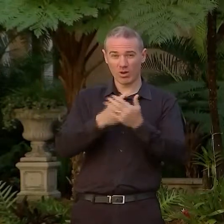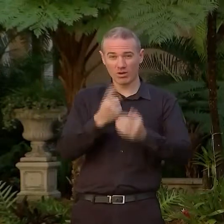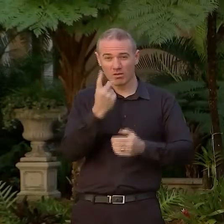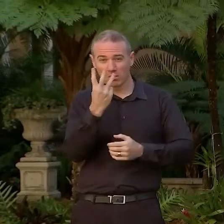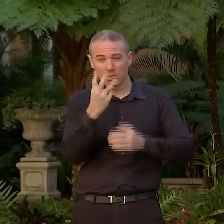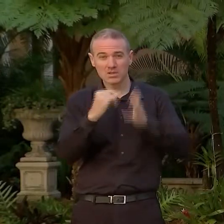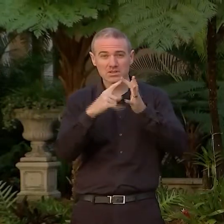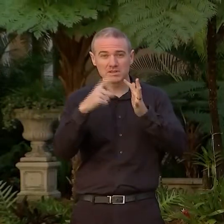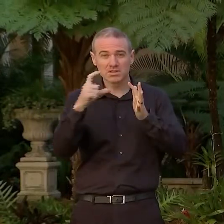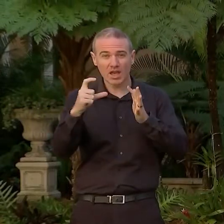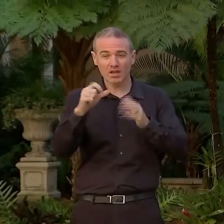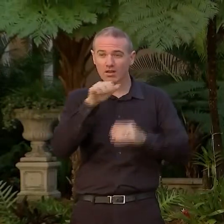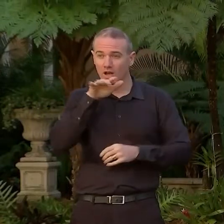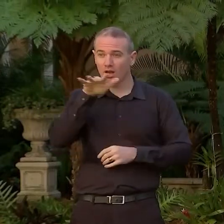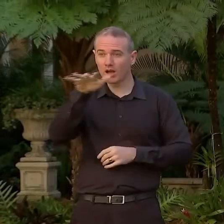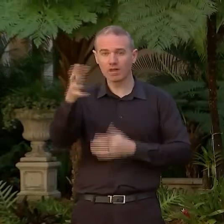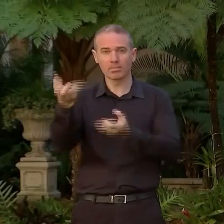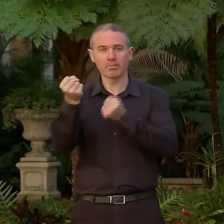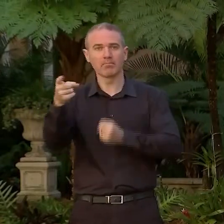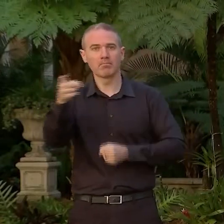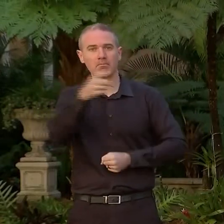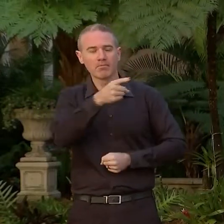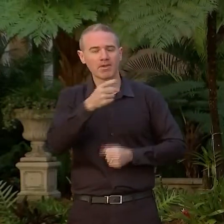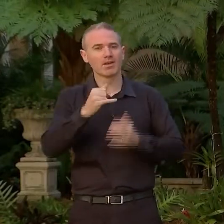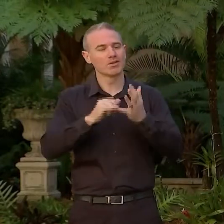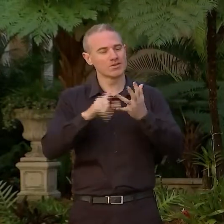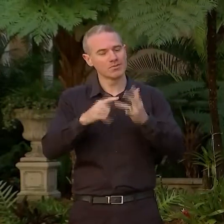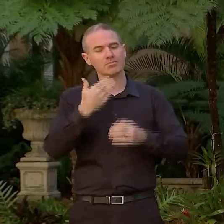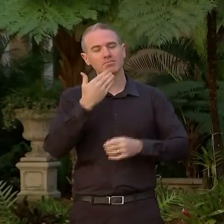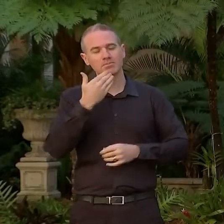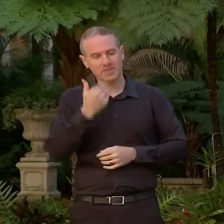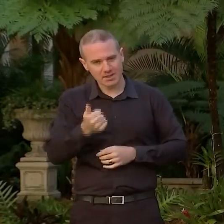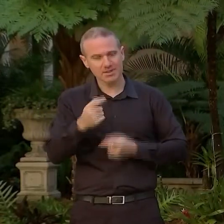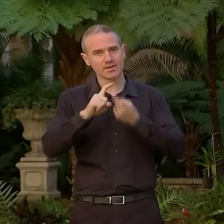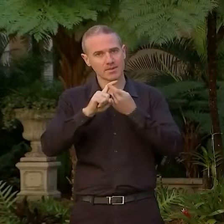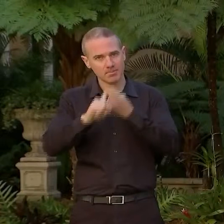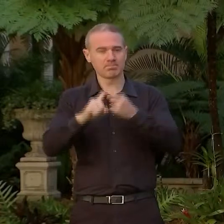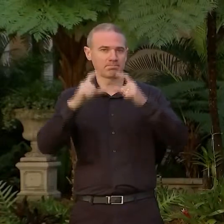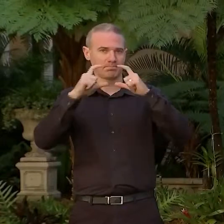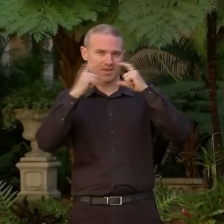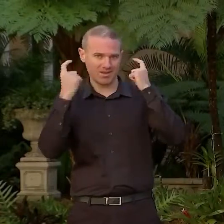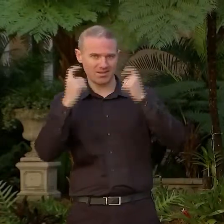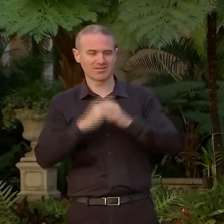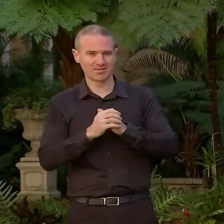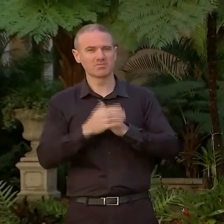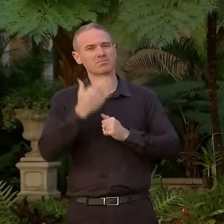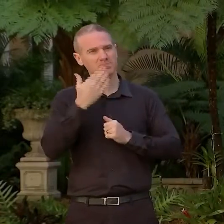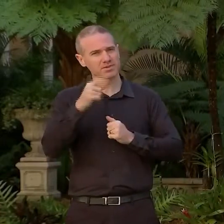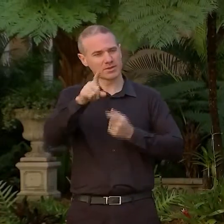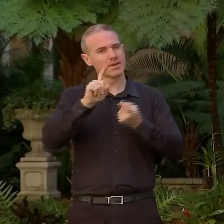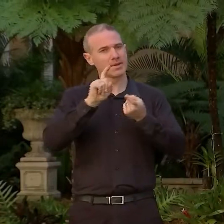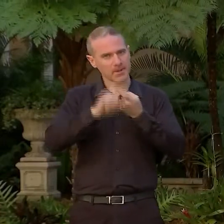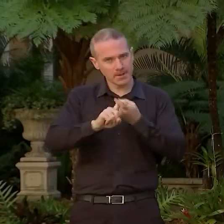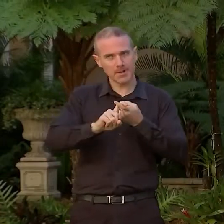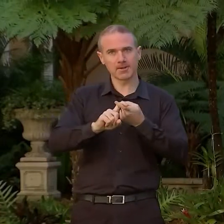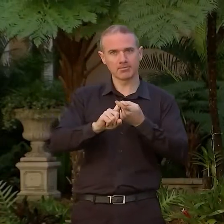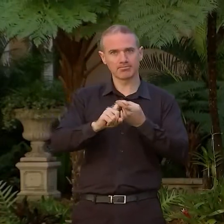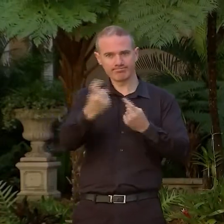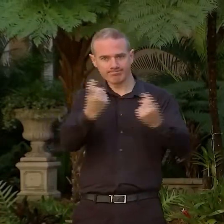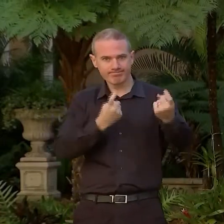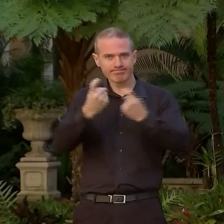seconds for that transmission to happen. So please just keep wearing masks, keep coming forward and getting